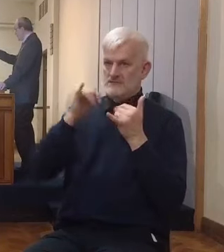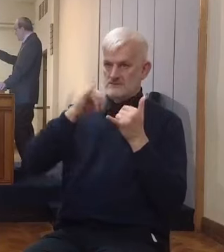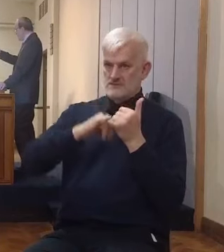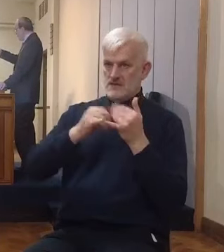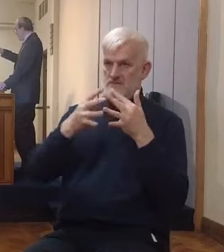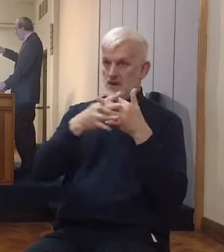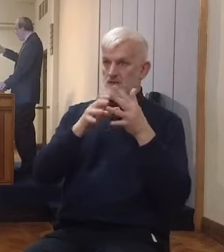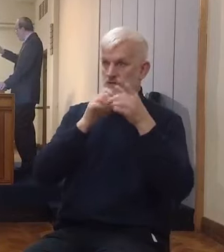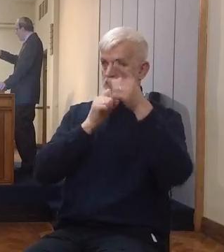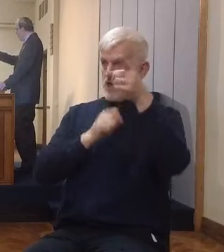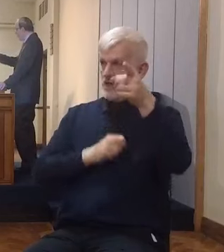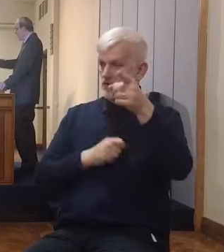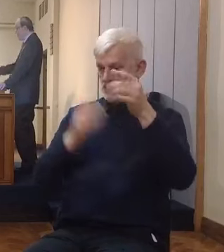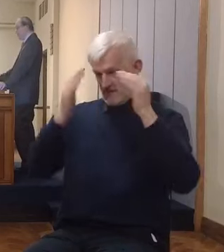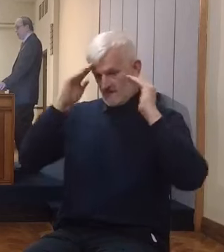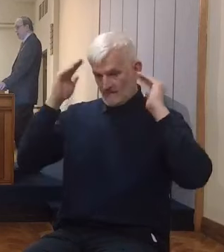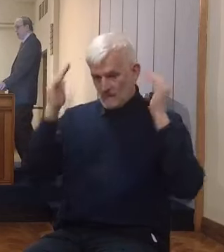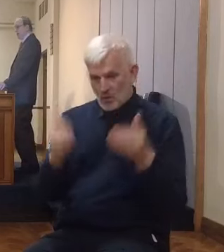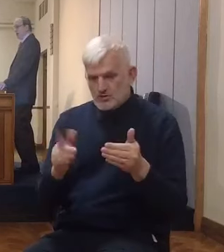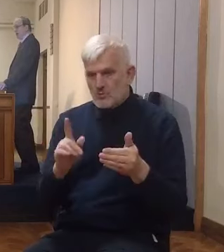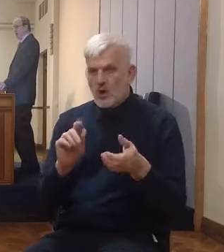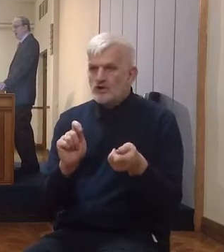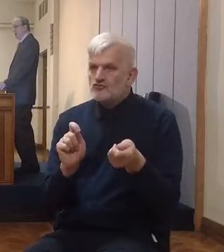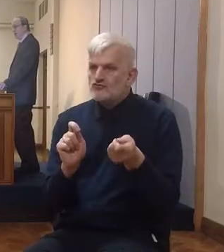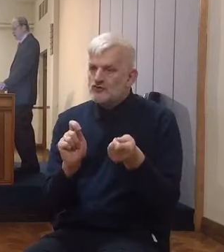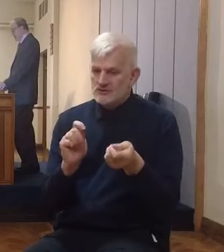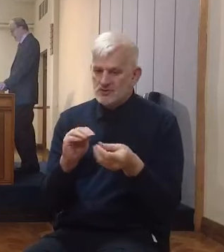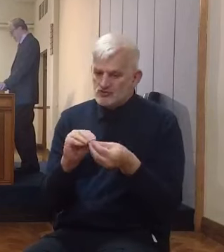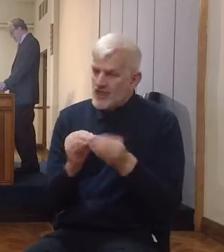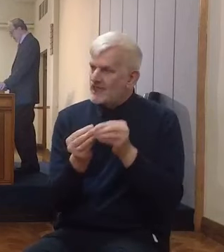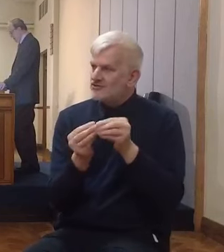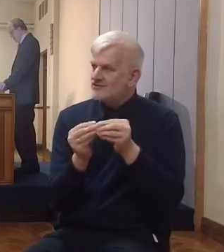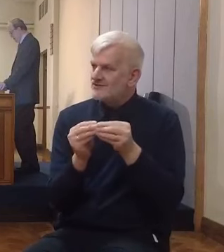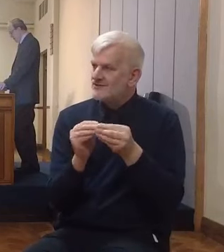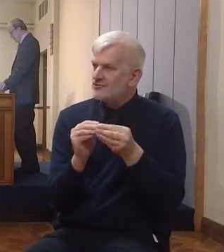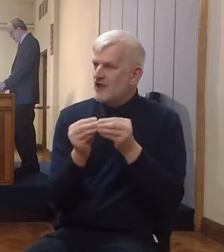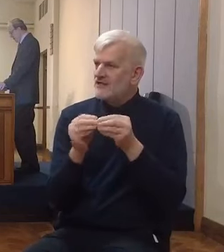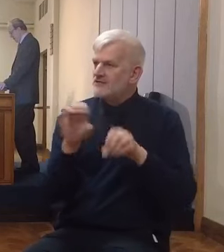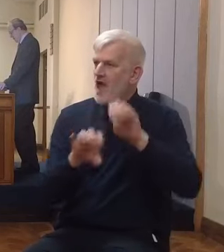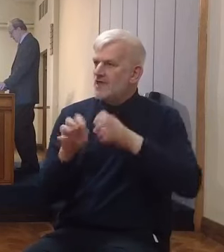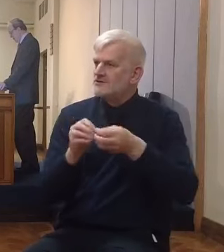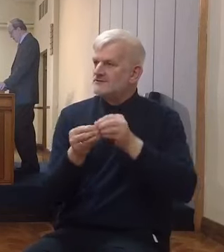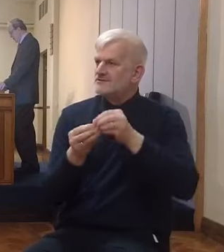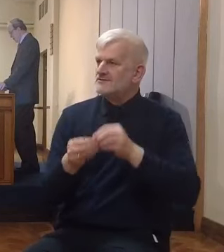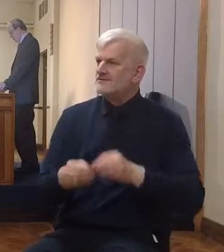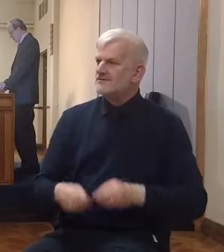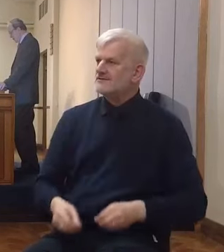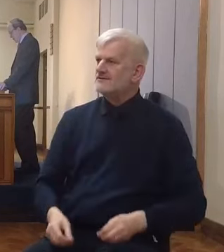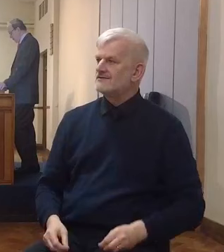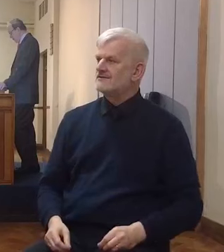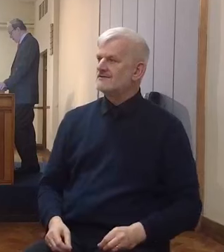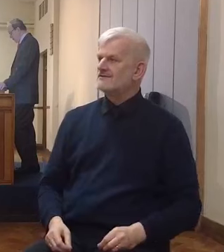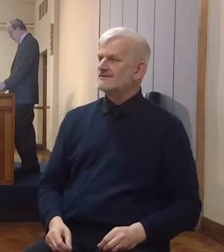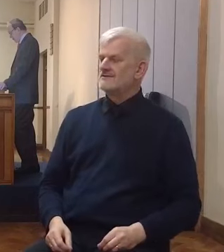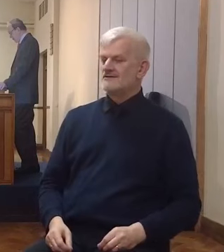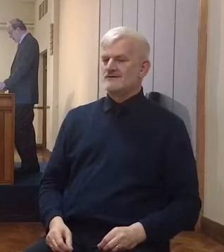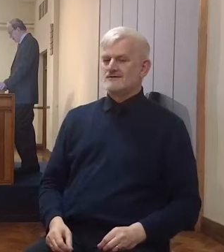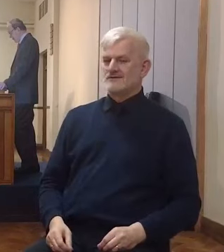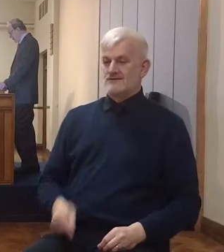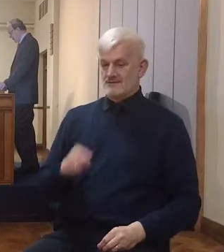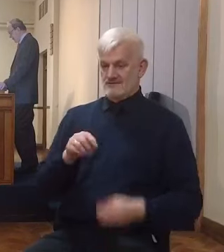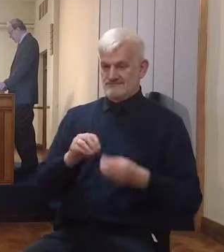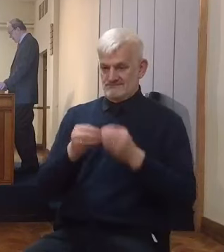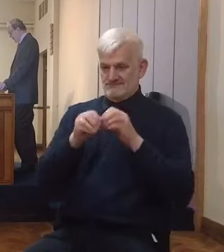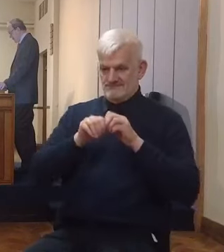creation as a pivotal issue in modern thought, and galvanized evangelical